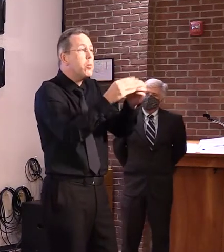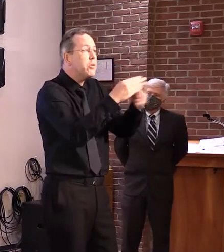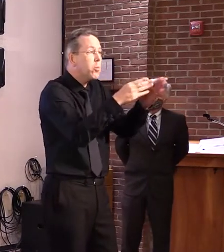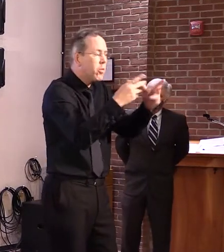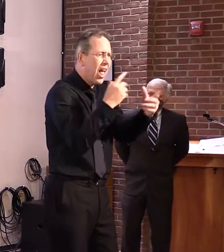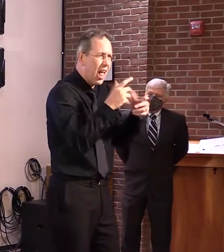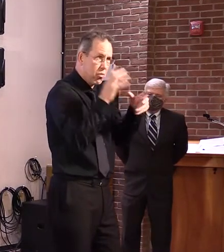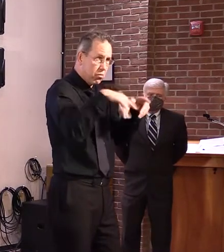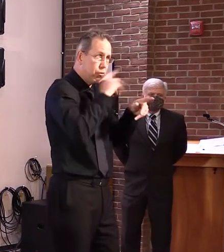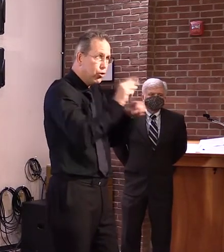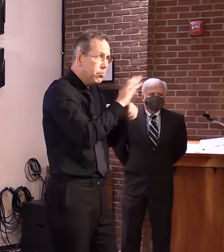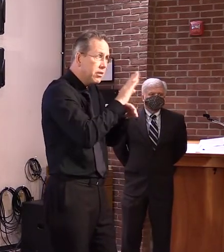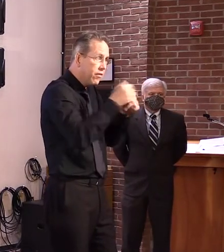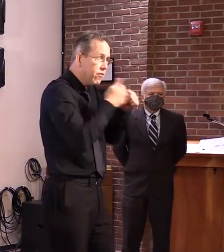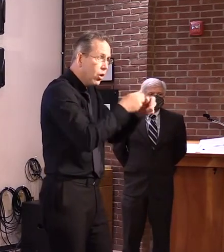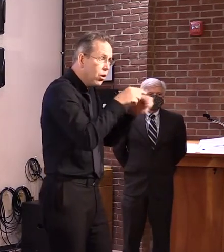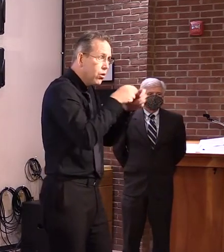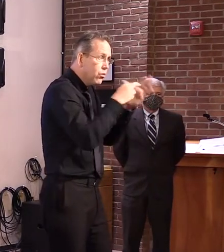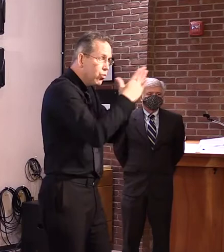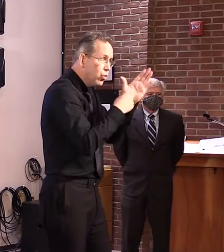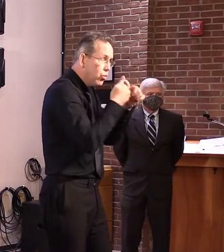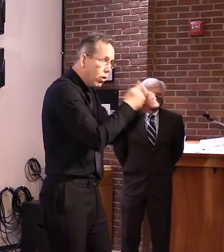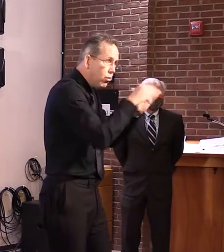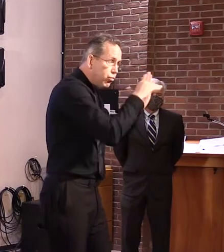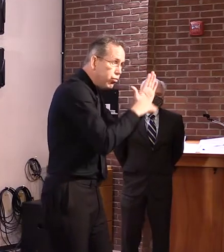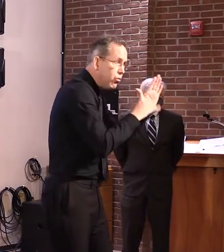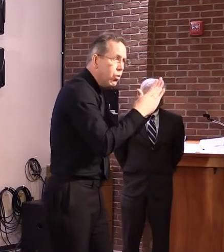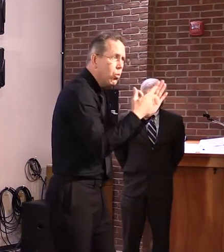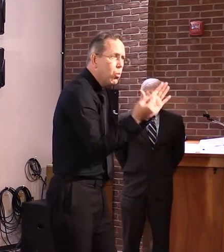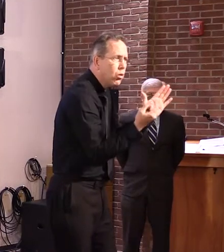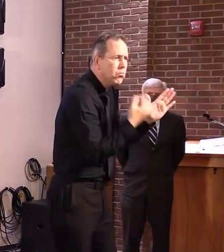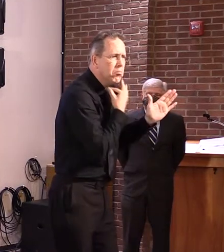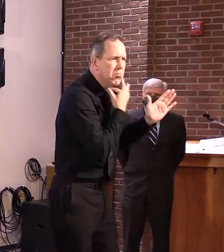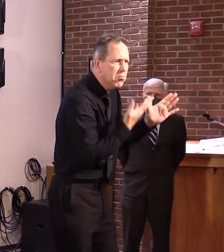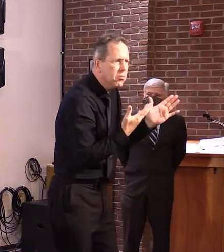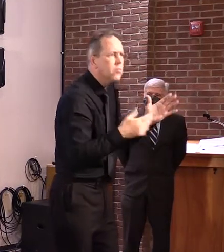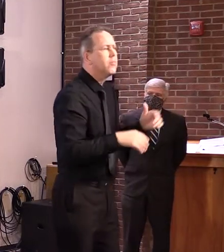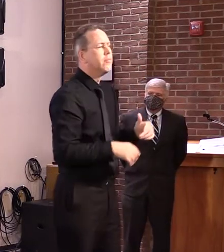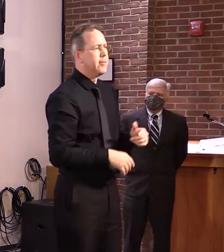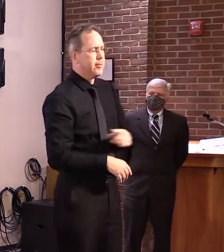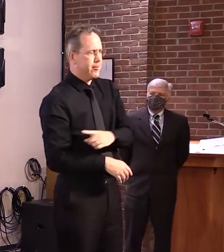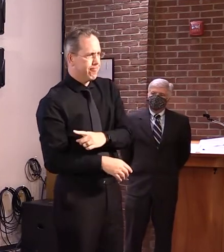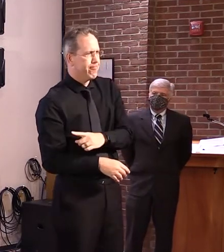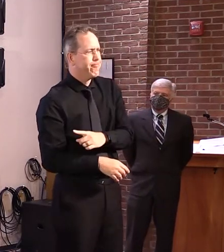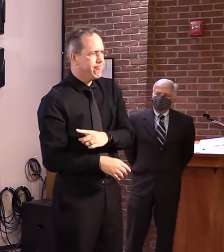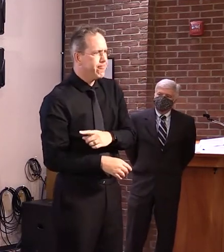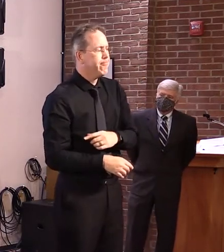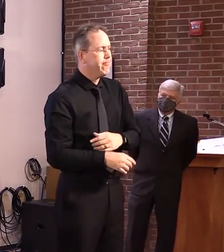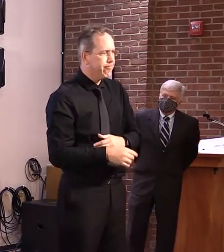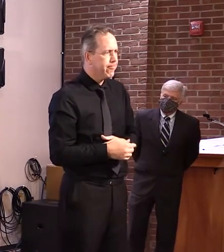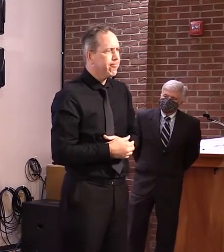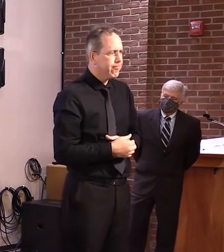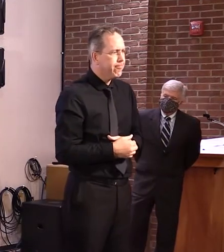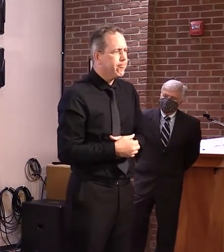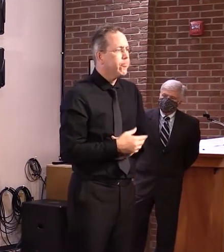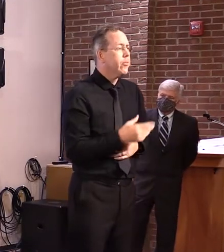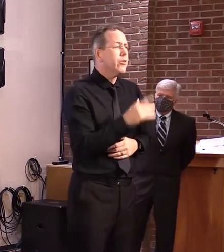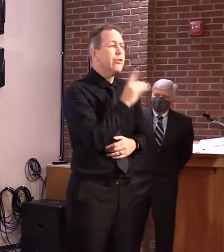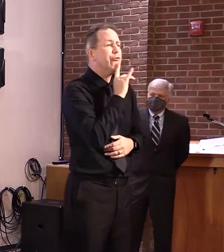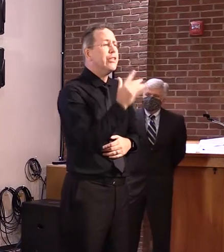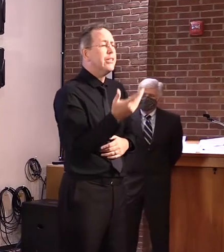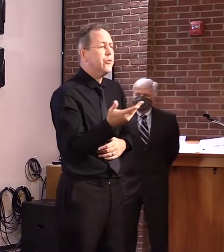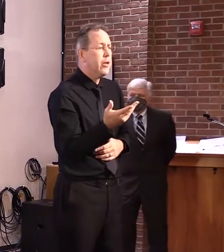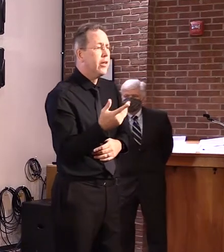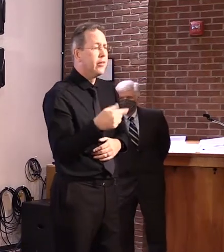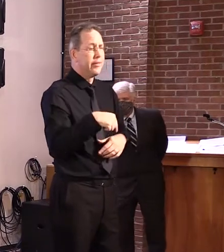days? Well, a couple of things, Chris. First of all, we haven't really seen an uptick here in Vermont. Our